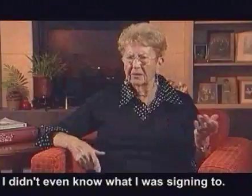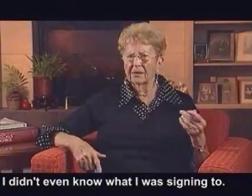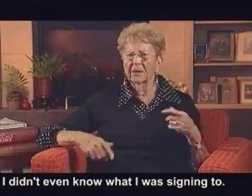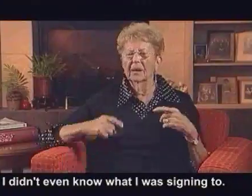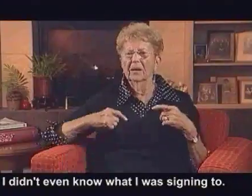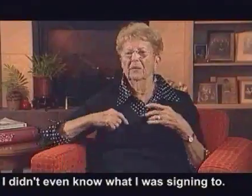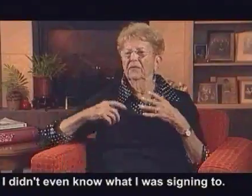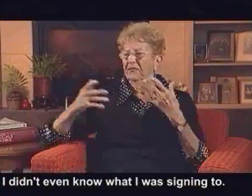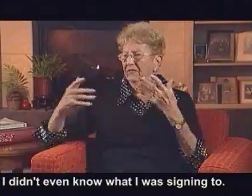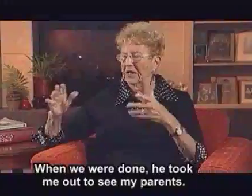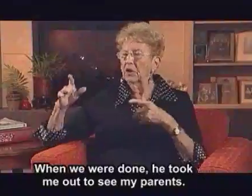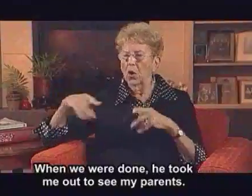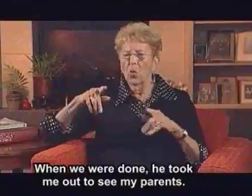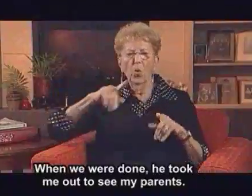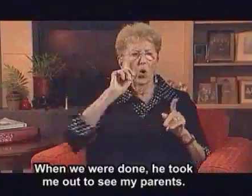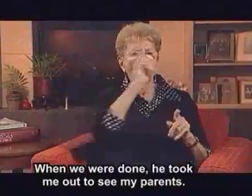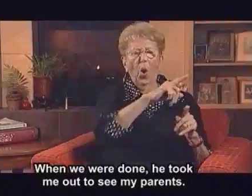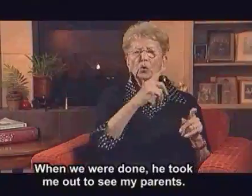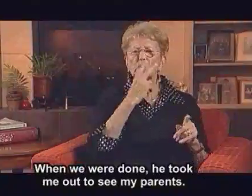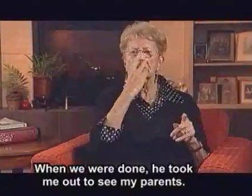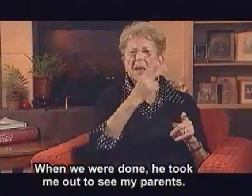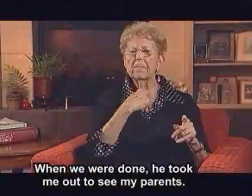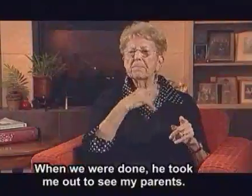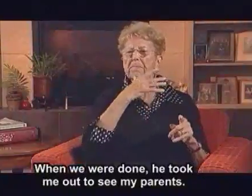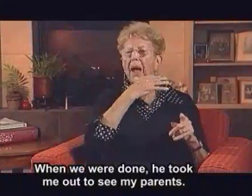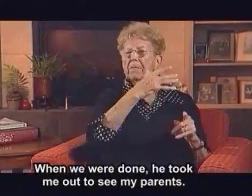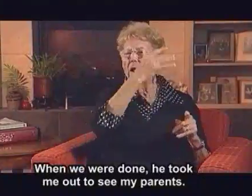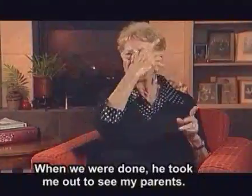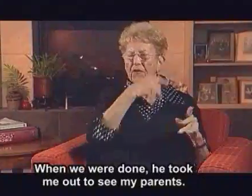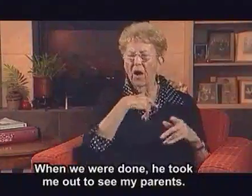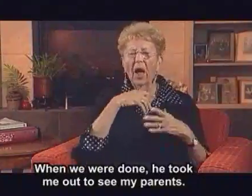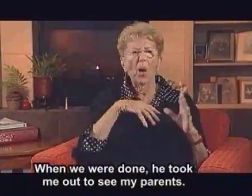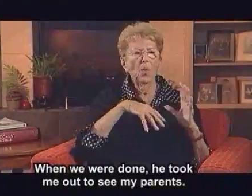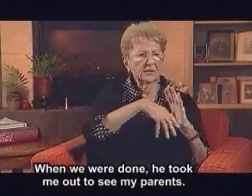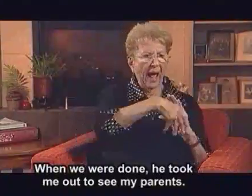to. When we were done, he took me out to see my parents.